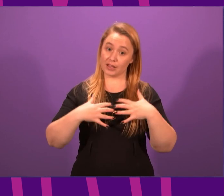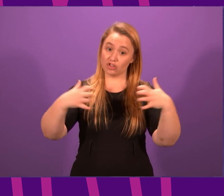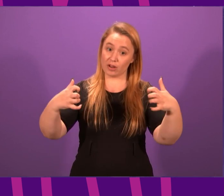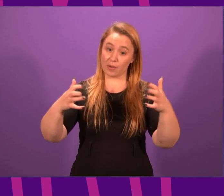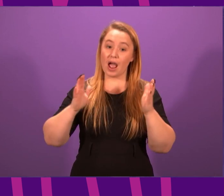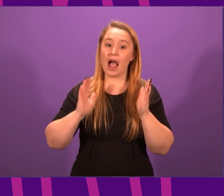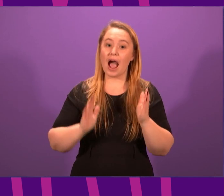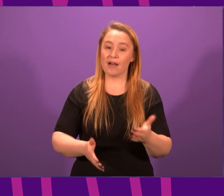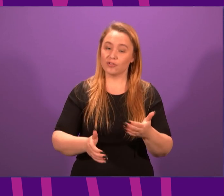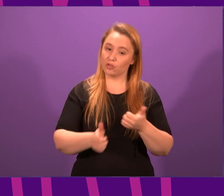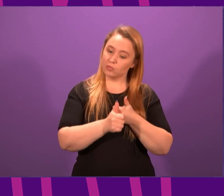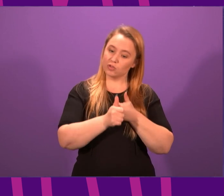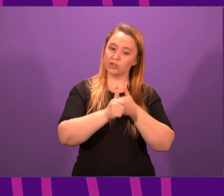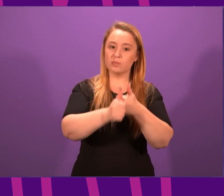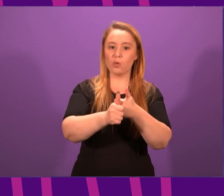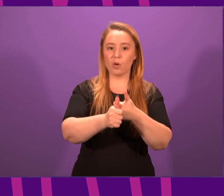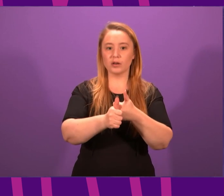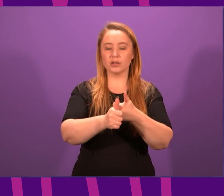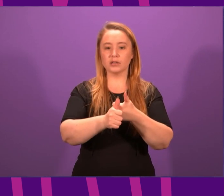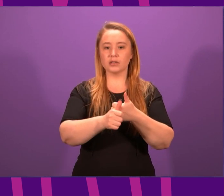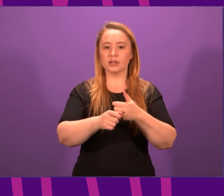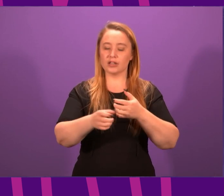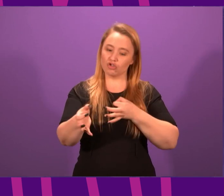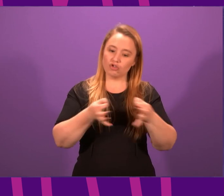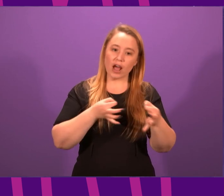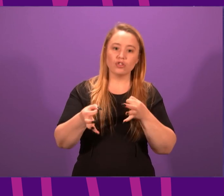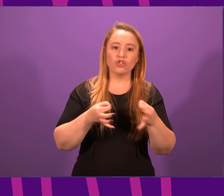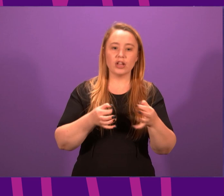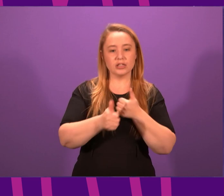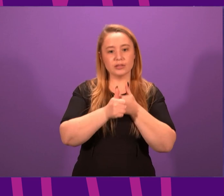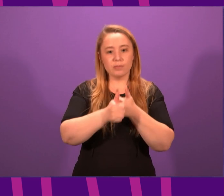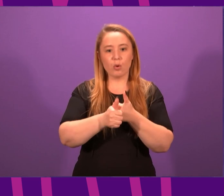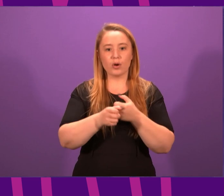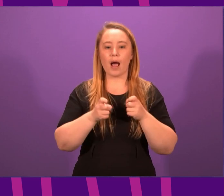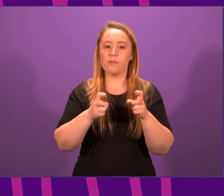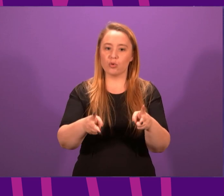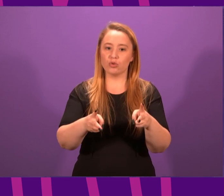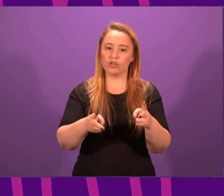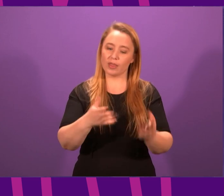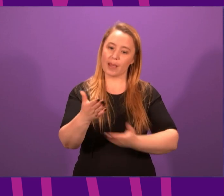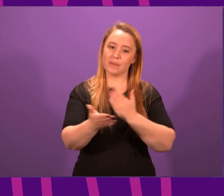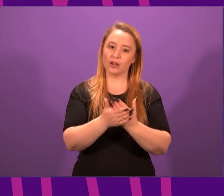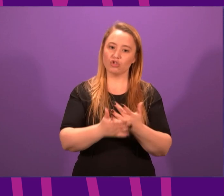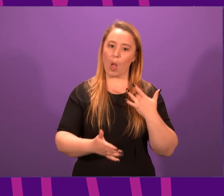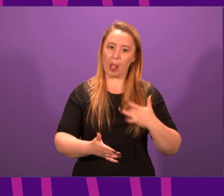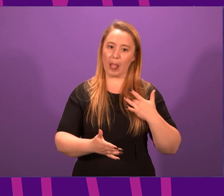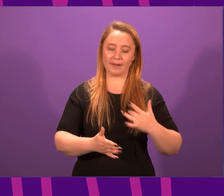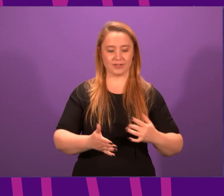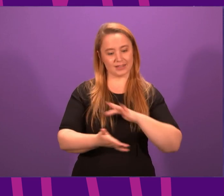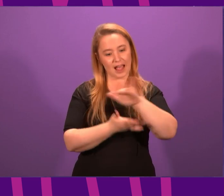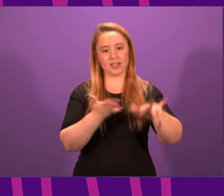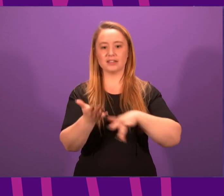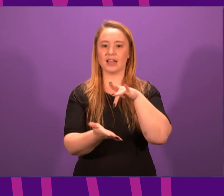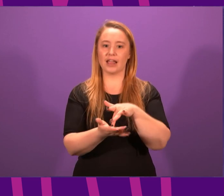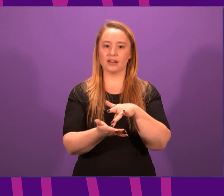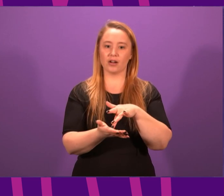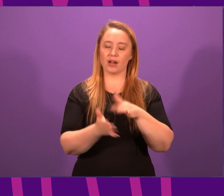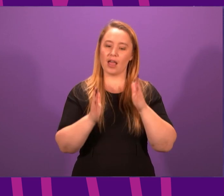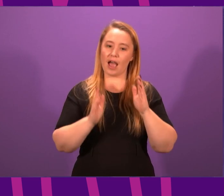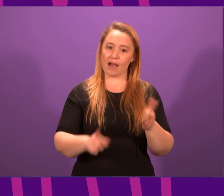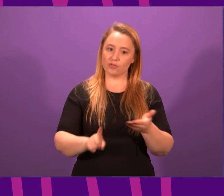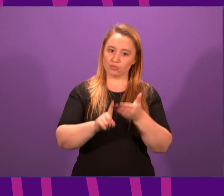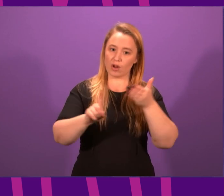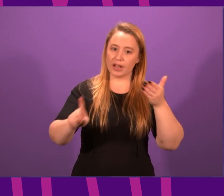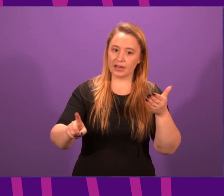be an advocate for a strategy and approach that puts lives first, recognises what we need to do to